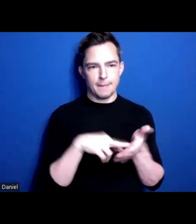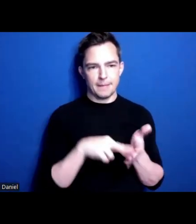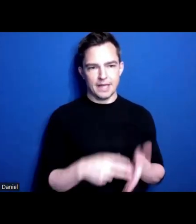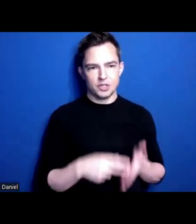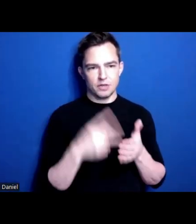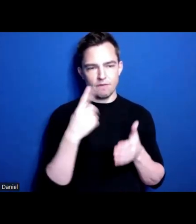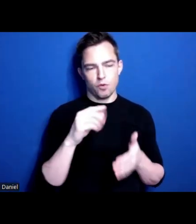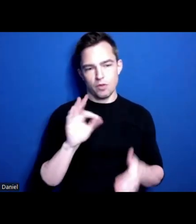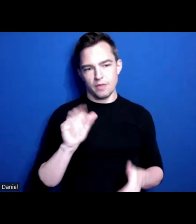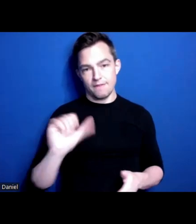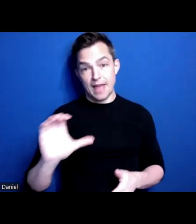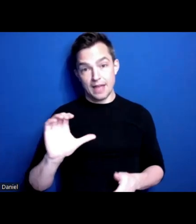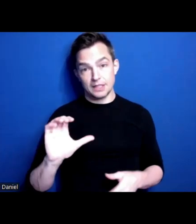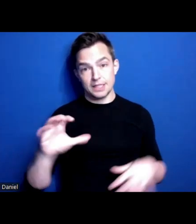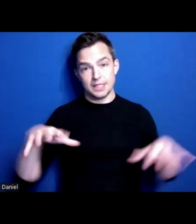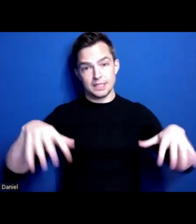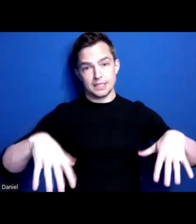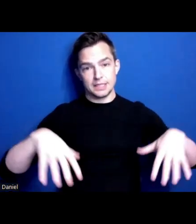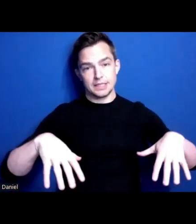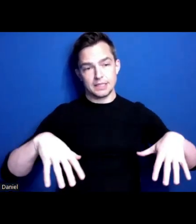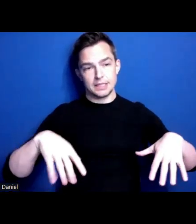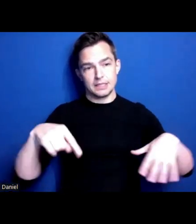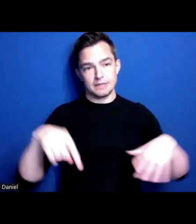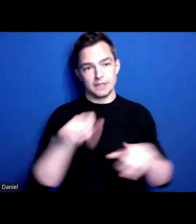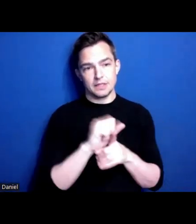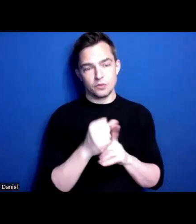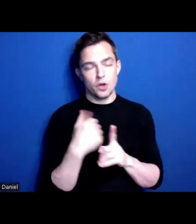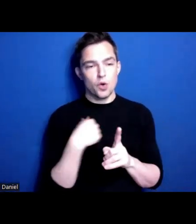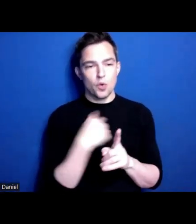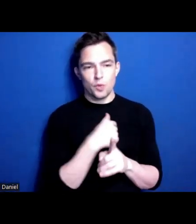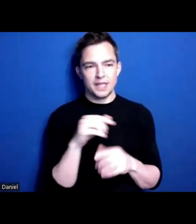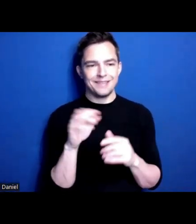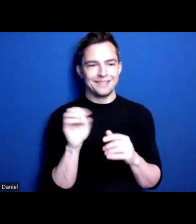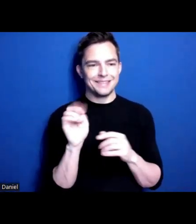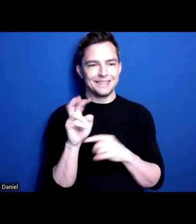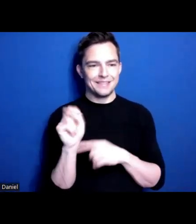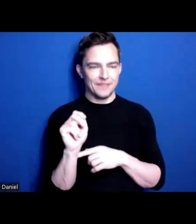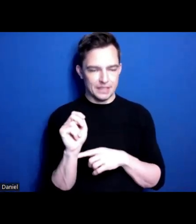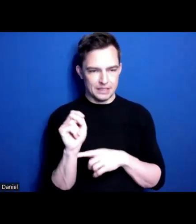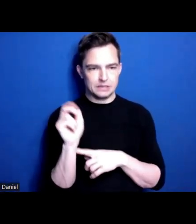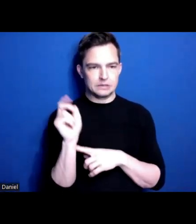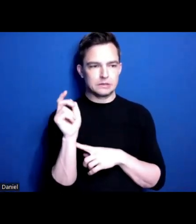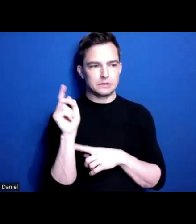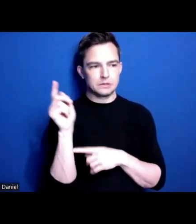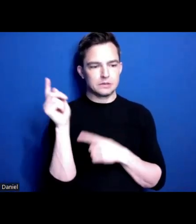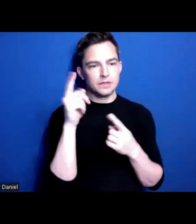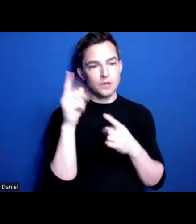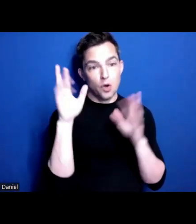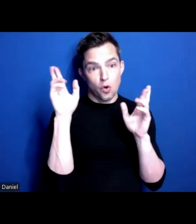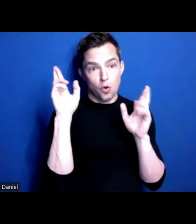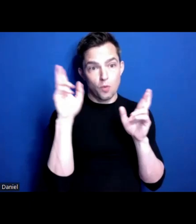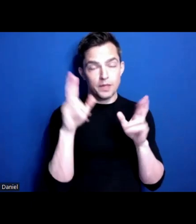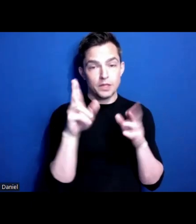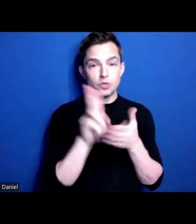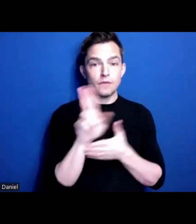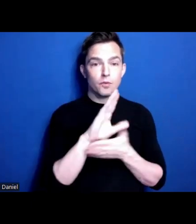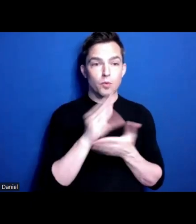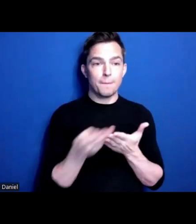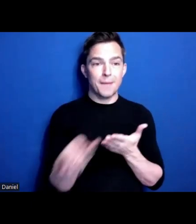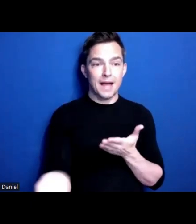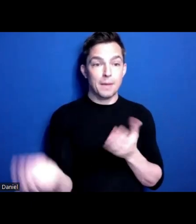this situation, we even consider hoping for the university to buy up more